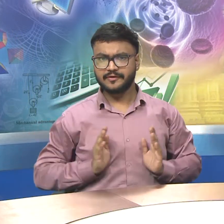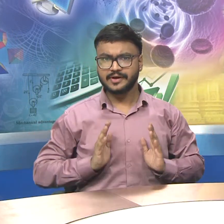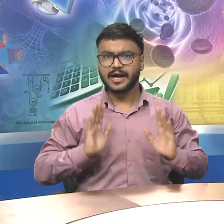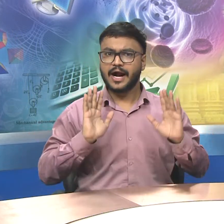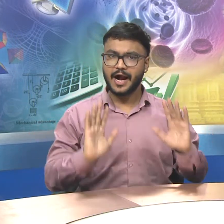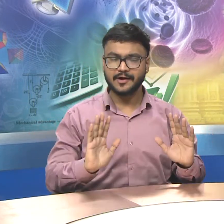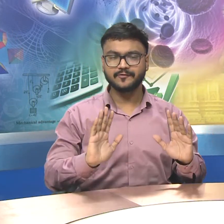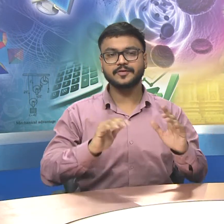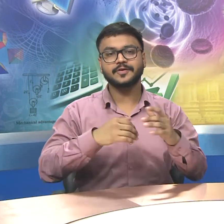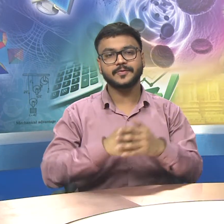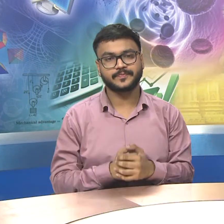Shock is related to the